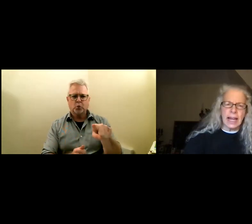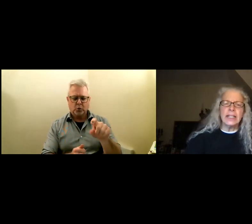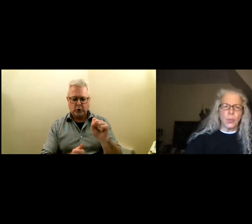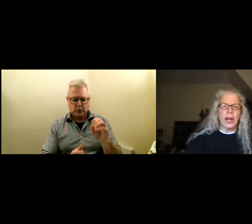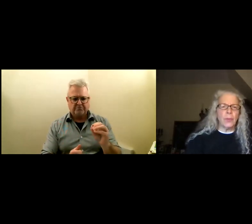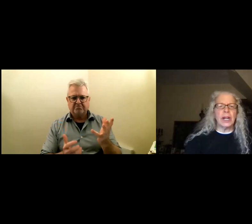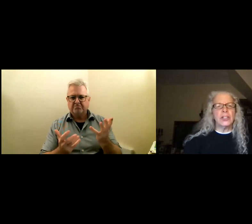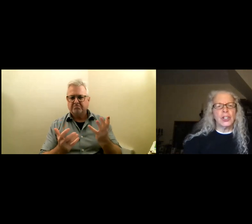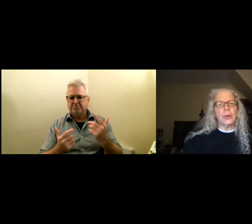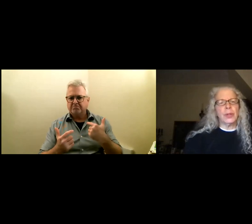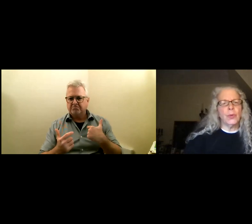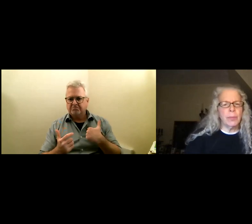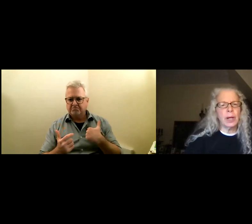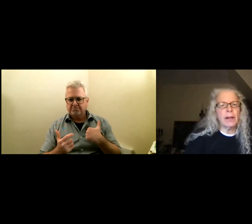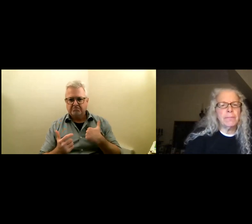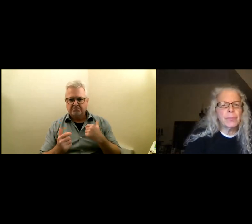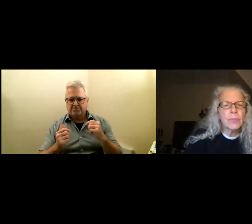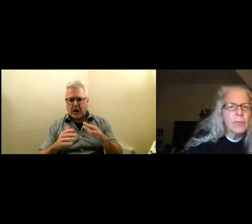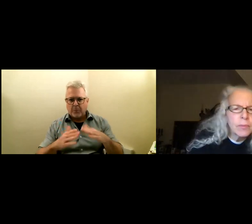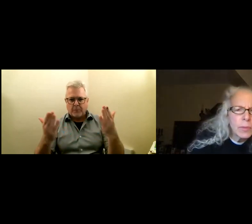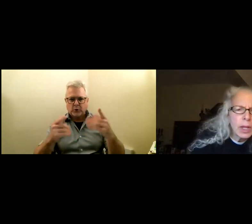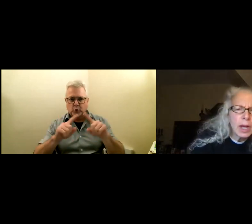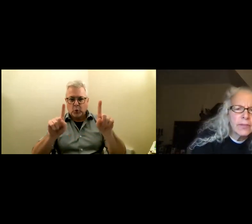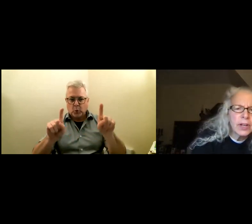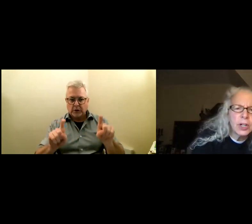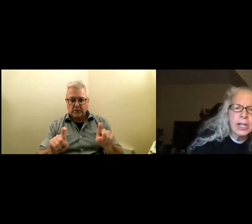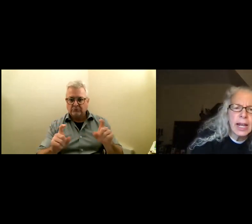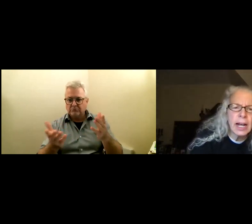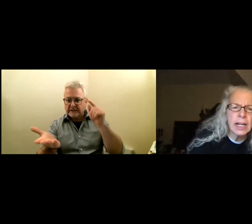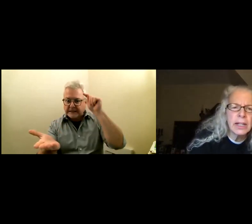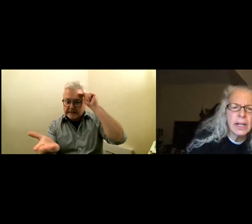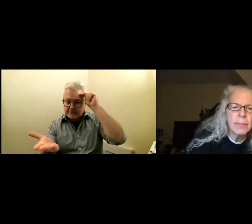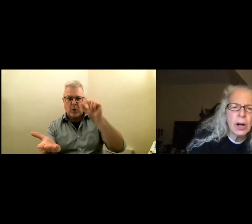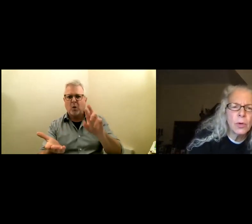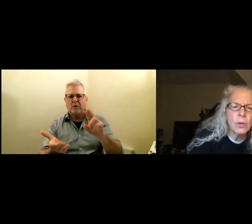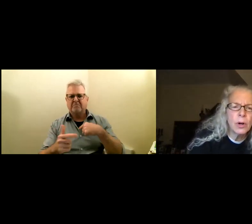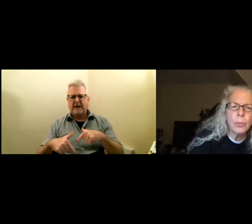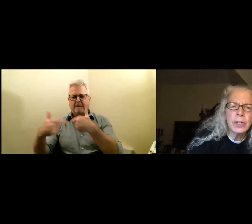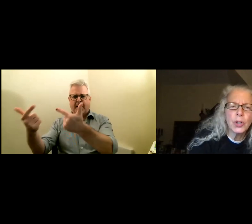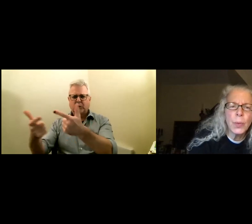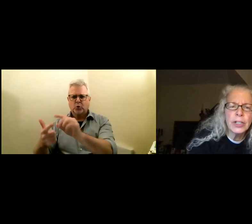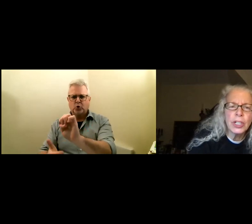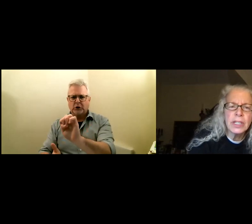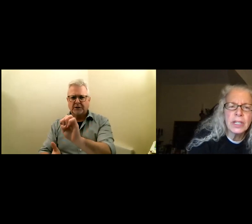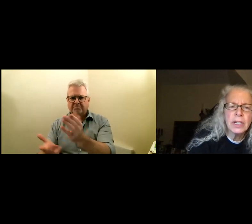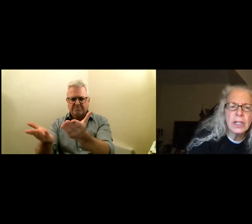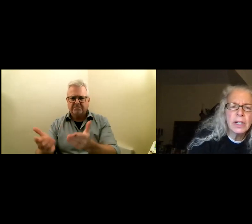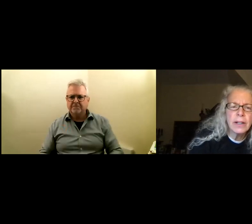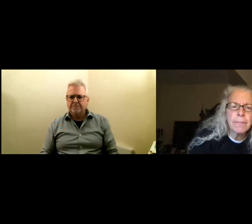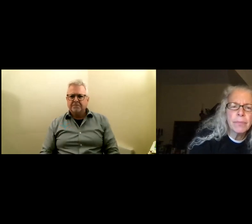Actually, that is what I wanted to share with you. I've covered it and I am now open to